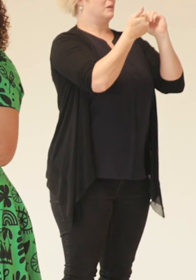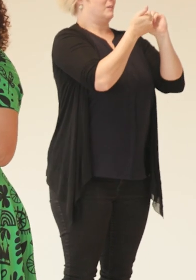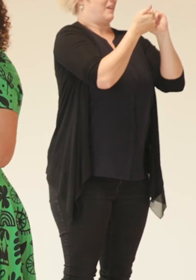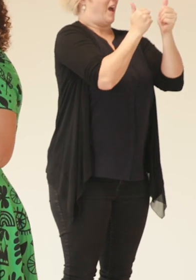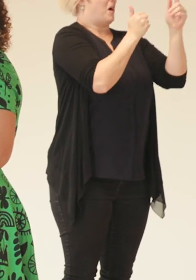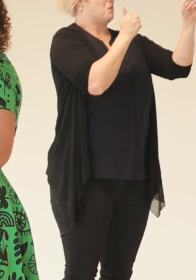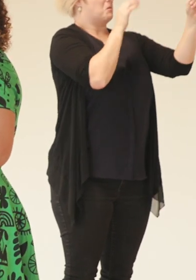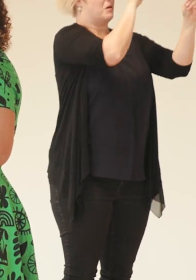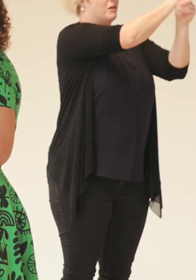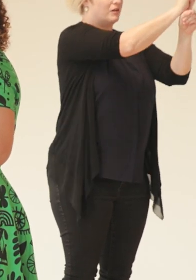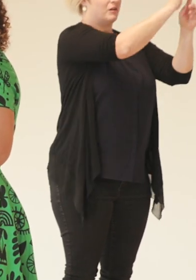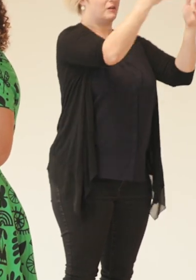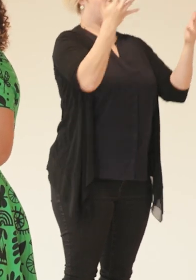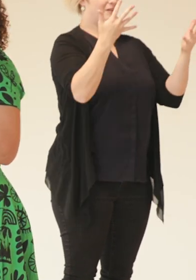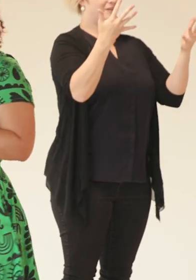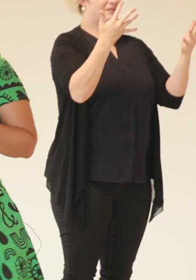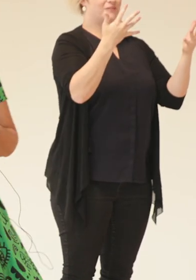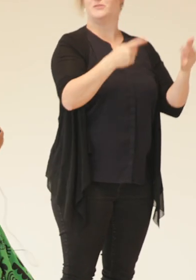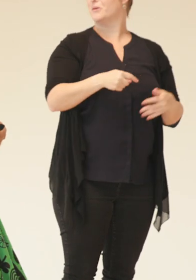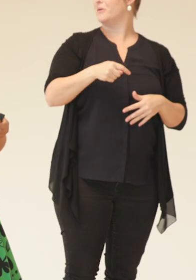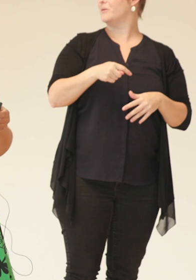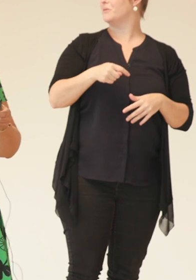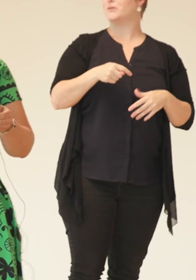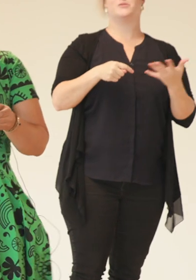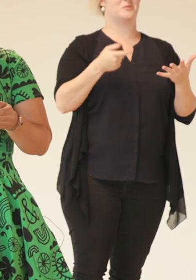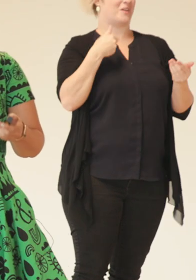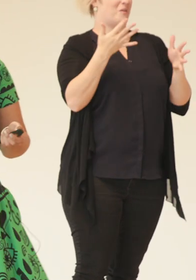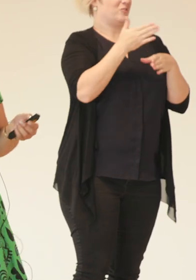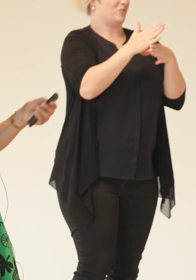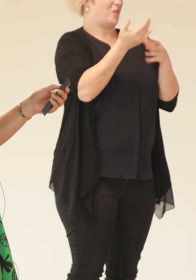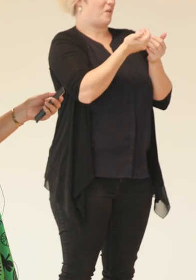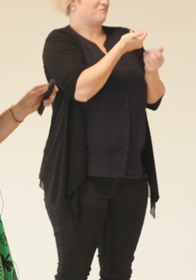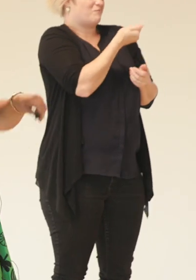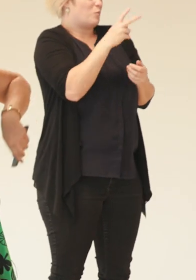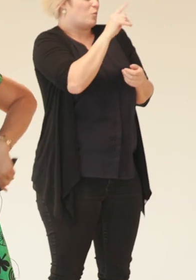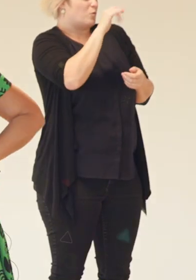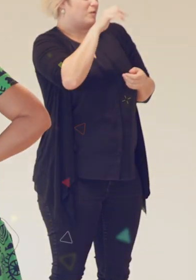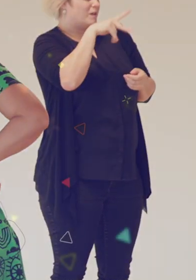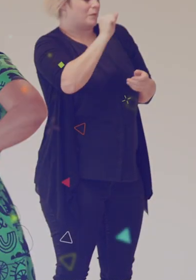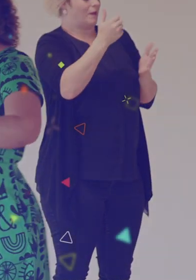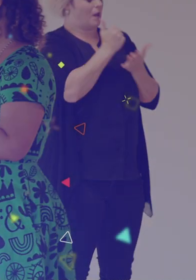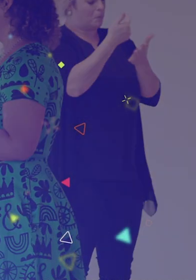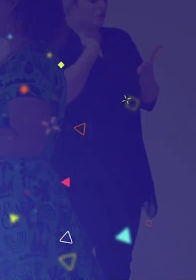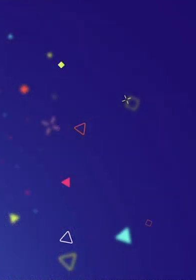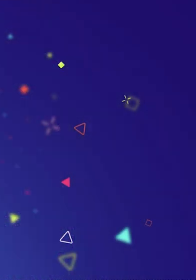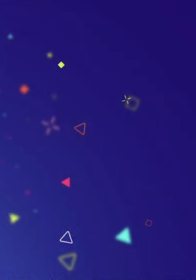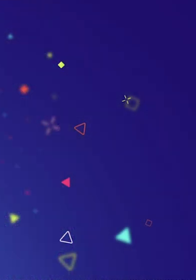feel like have helped me to keep moving forward. So I want to share with you. Is that okay? Okay.